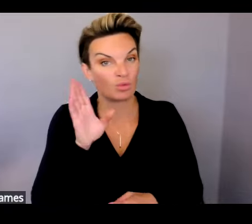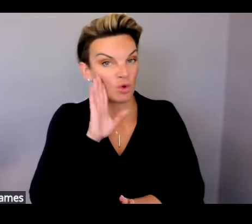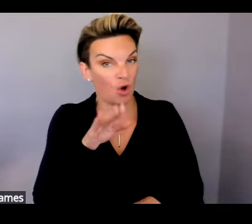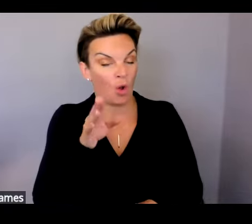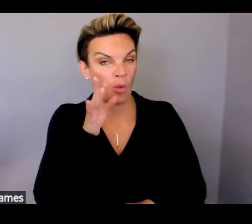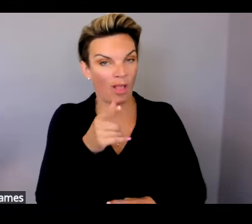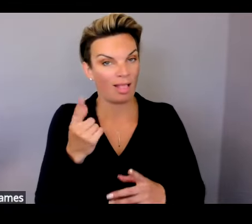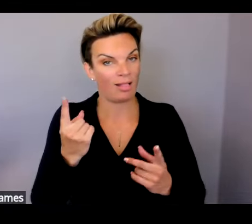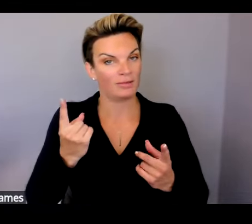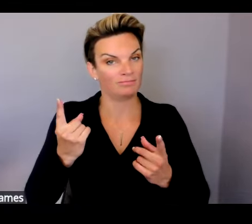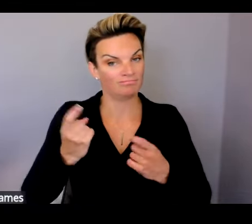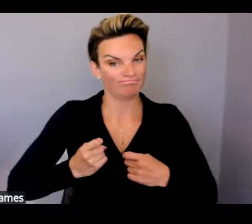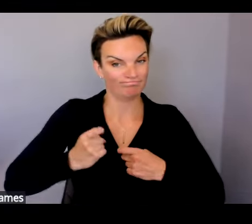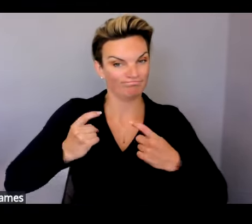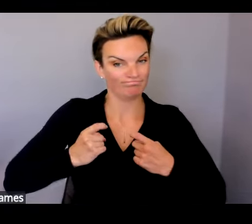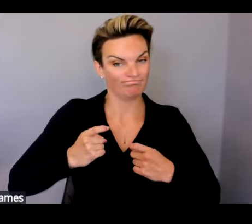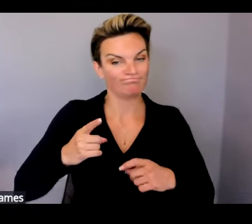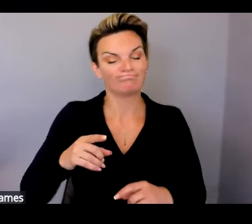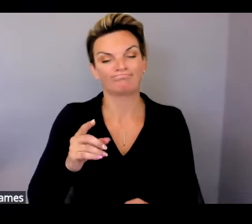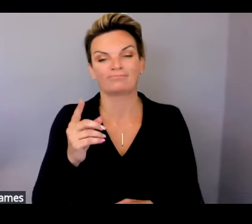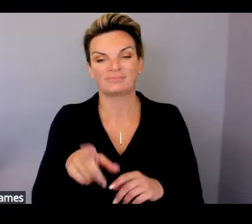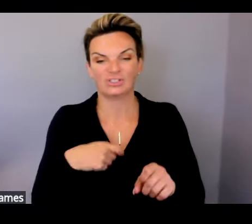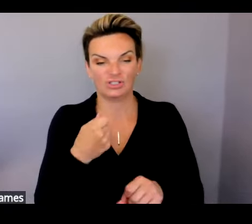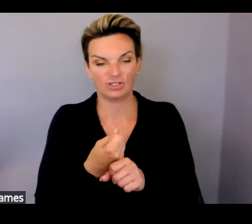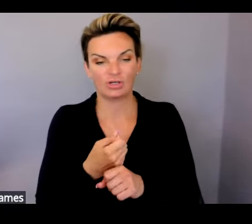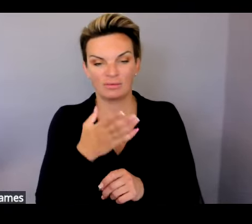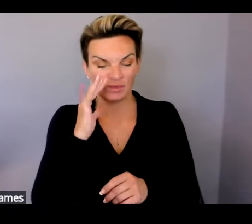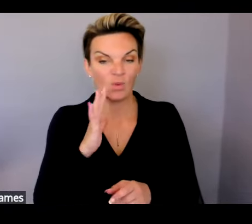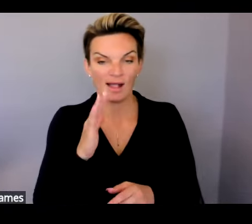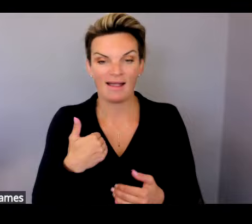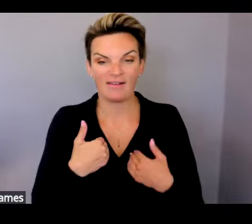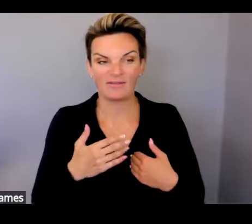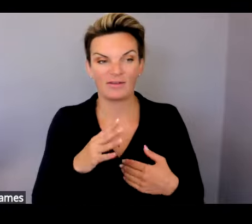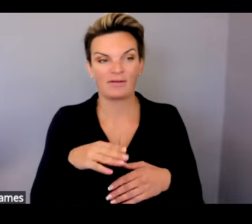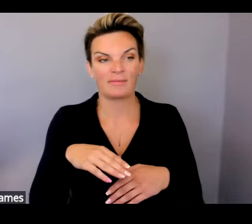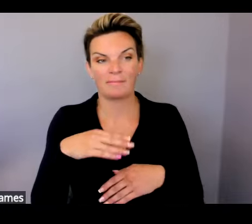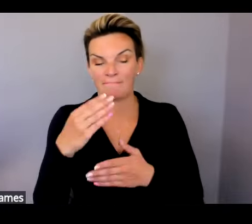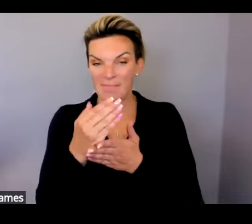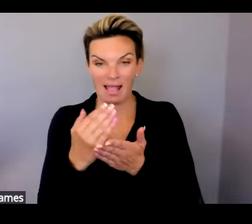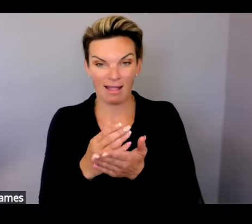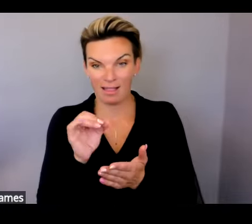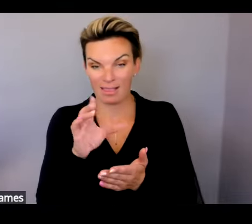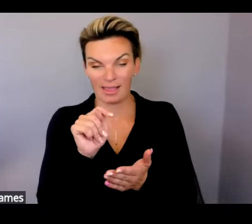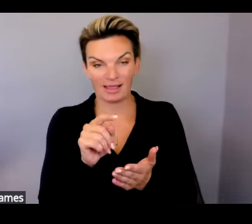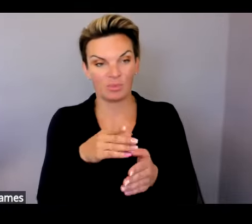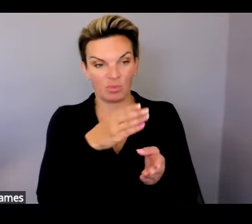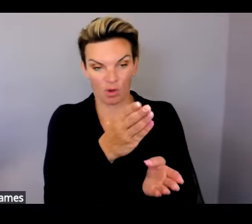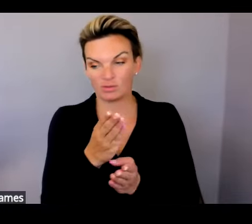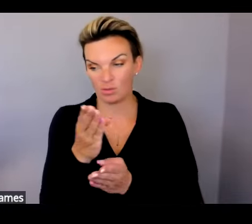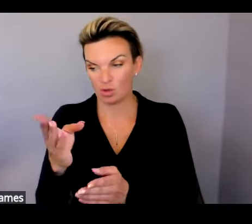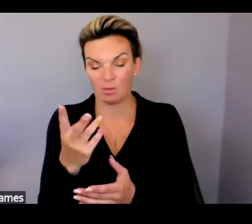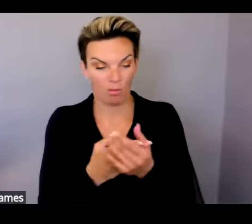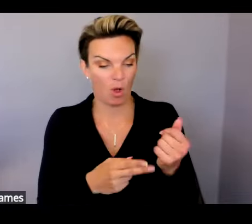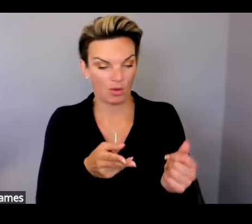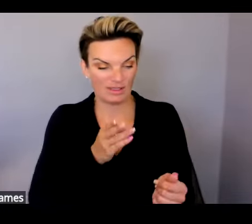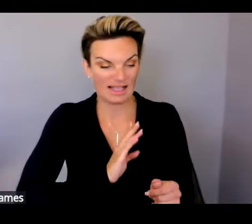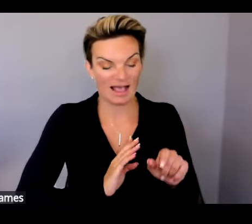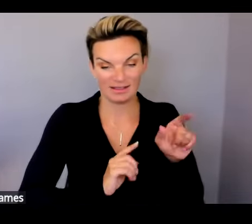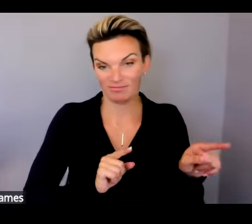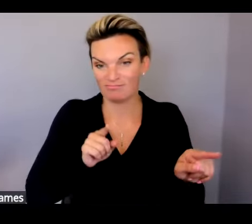aisle because there are ballot proposals that one side of the aisle doesn't want on the ballot, the other side very much wants on the ballot, and